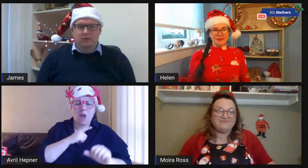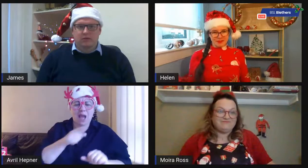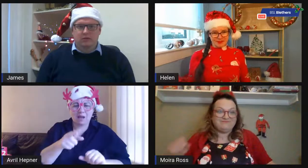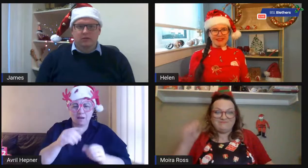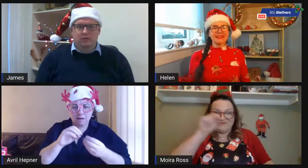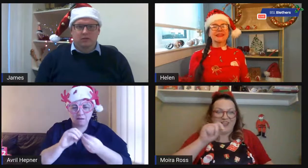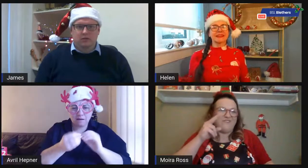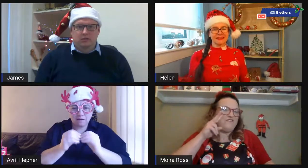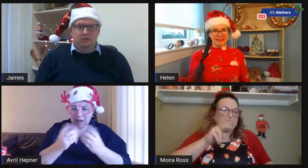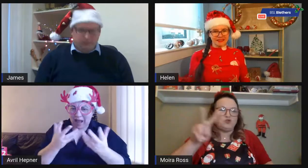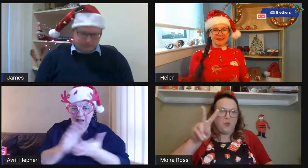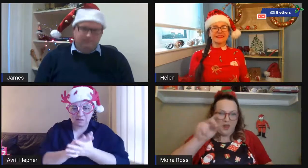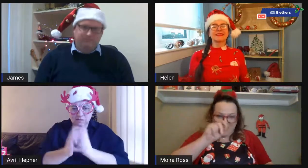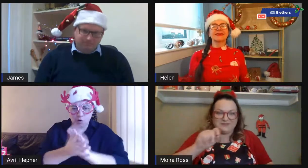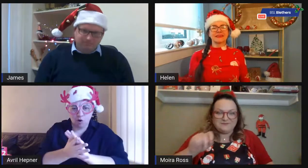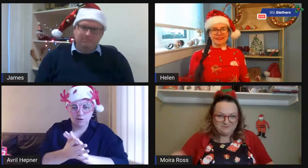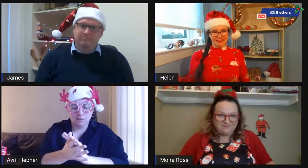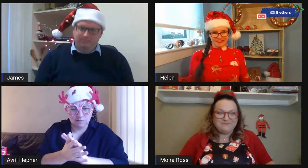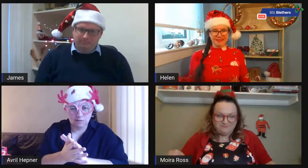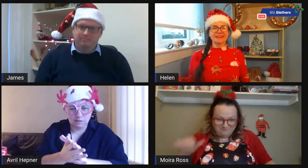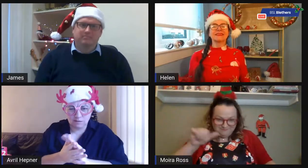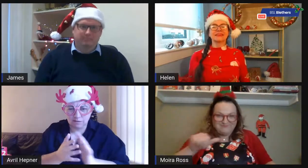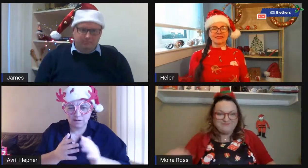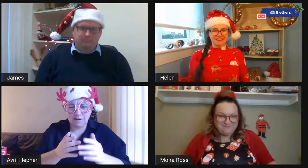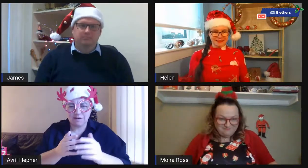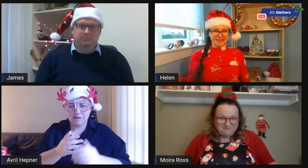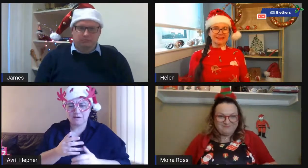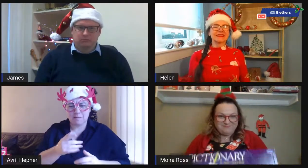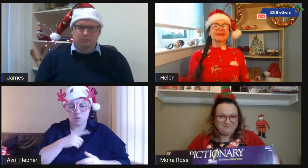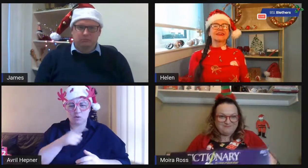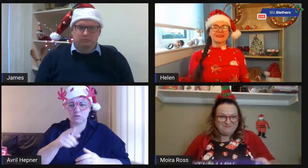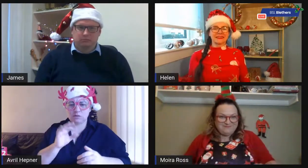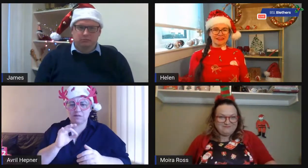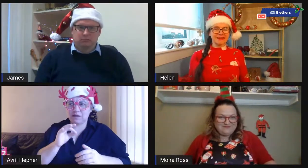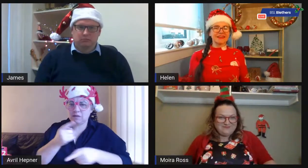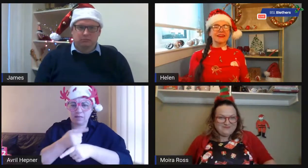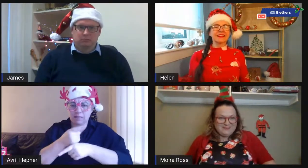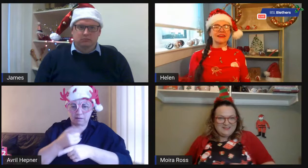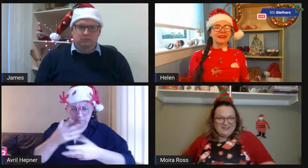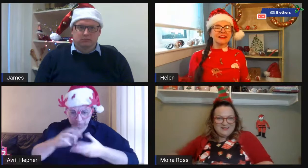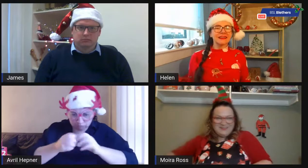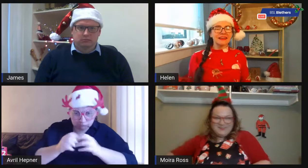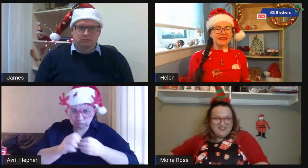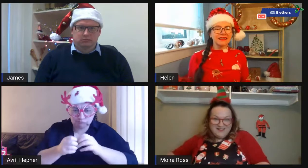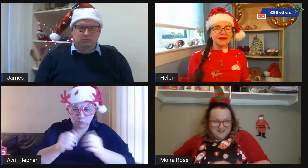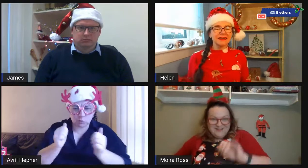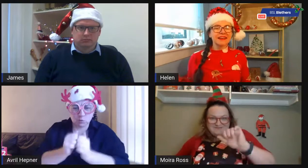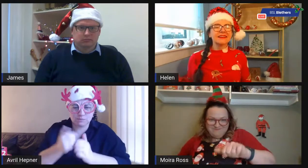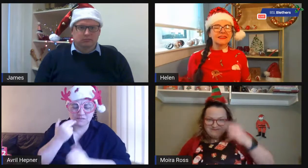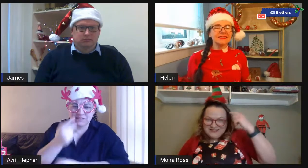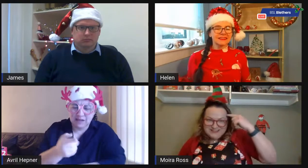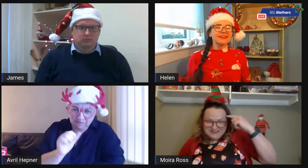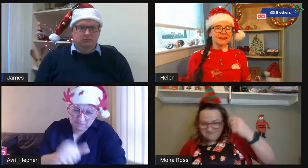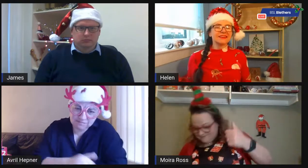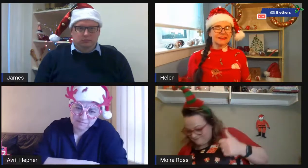Oh, deaf people love that because it's so creative, it's so hands-on. And it's not about talk, it's about